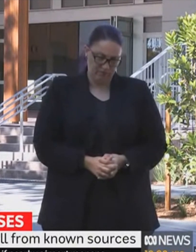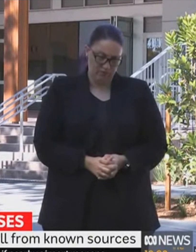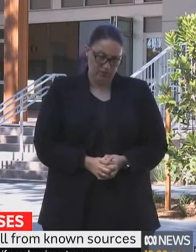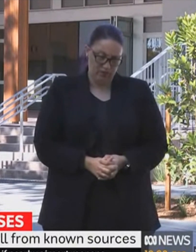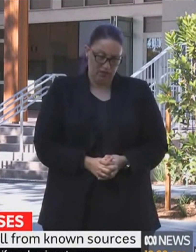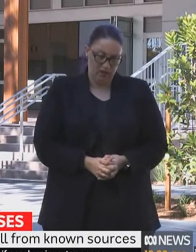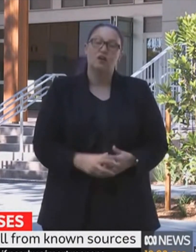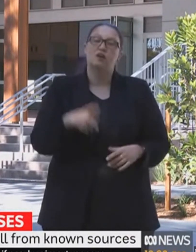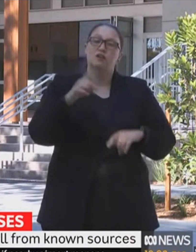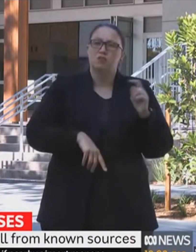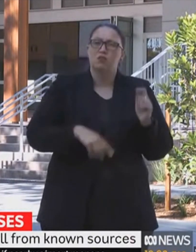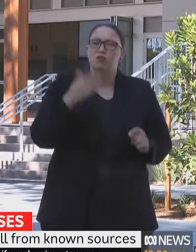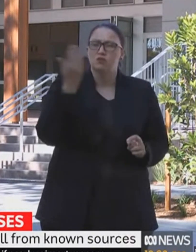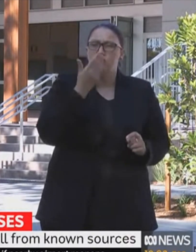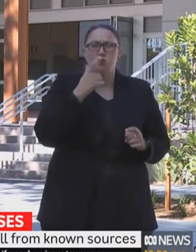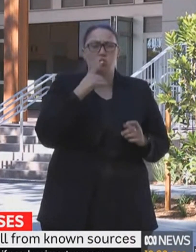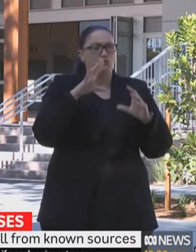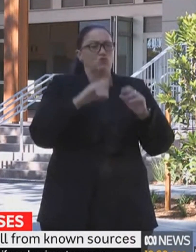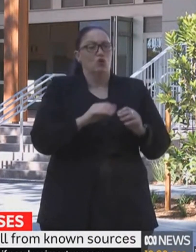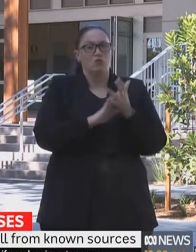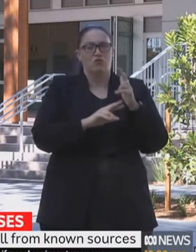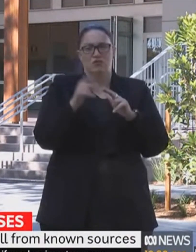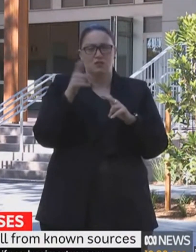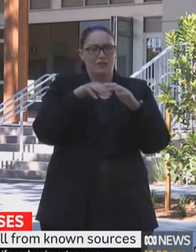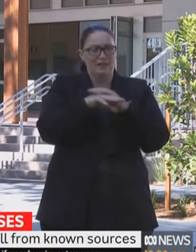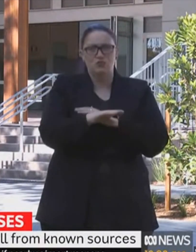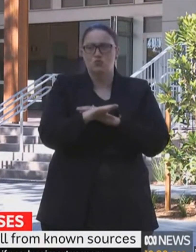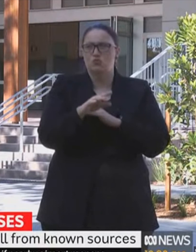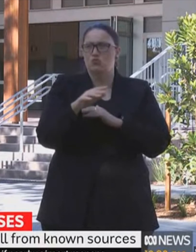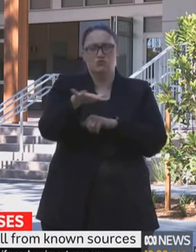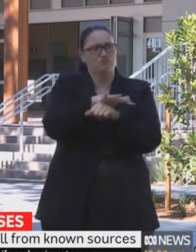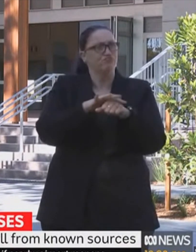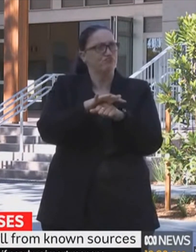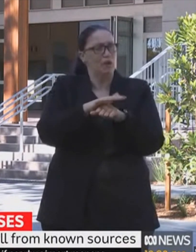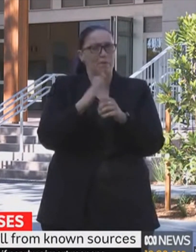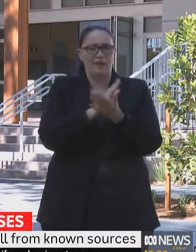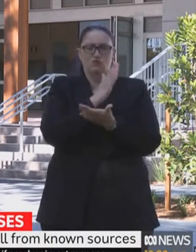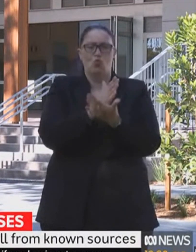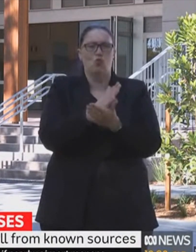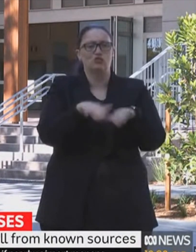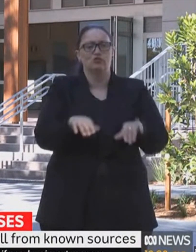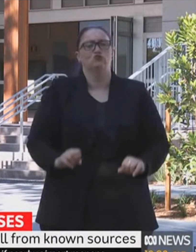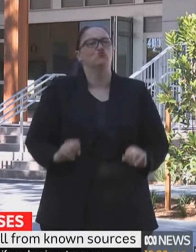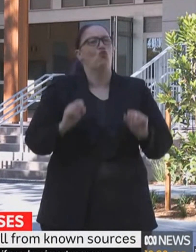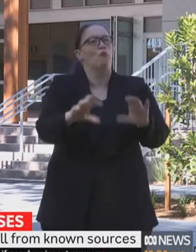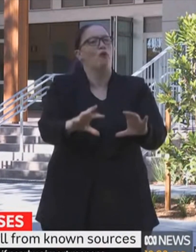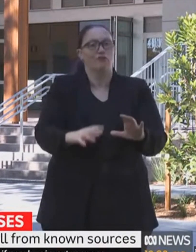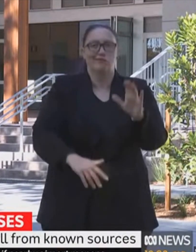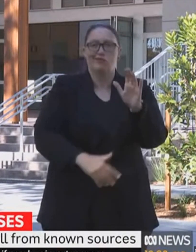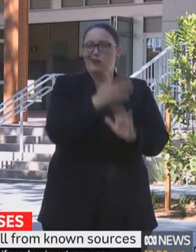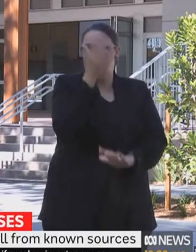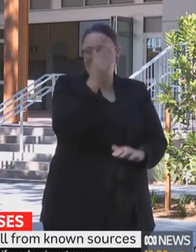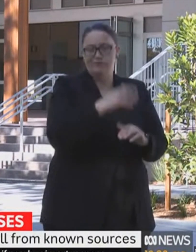every school that I know of, prevents parents from even coming onto the campus and making sure children are dropped off outside. But